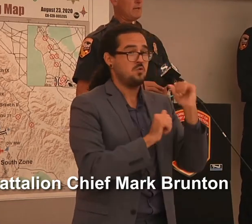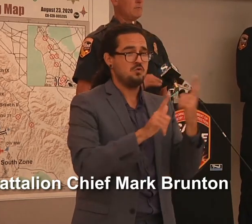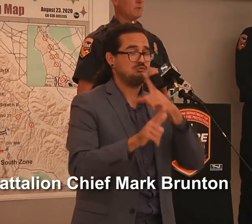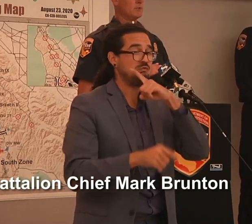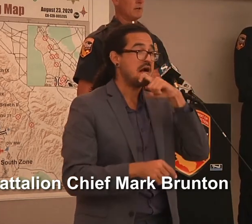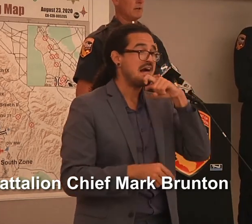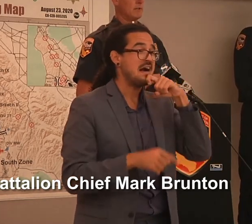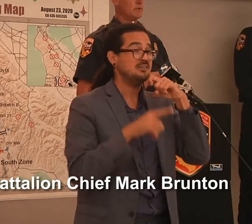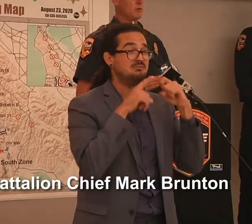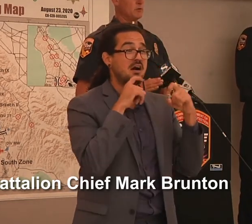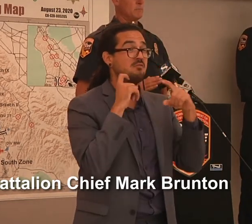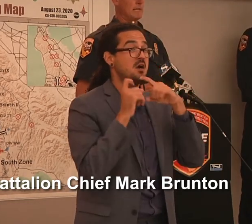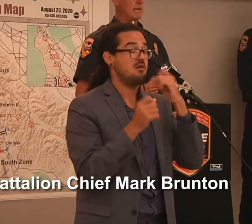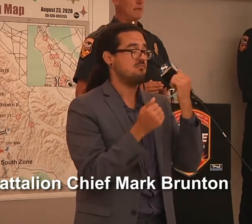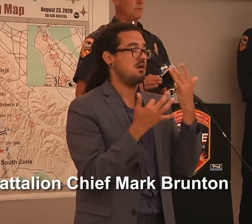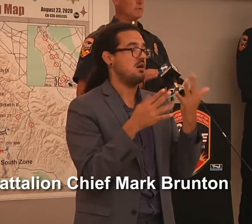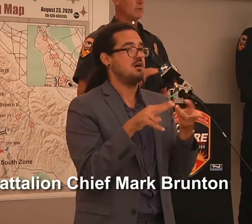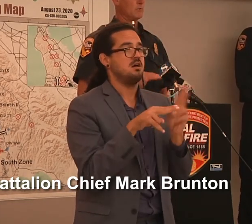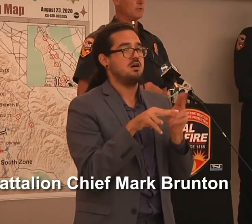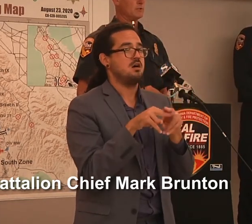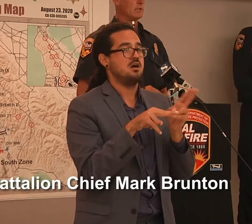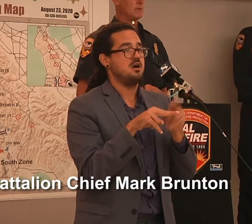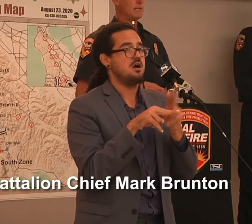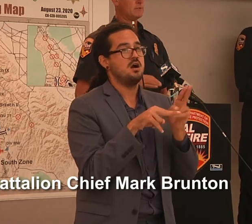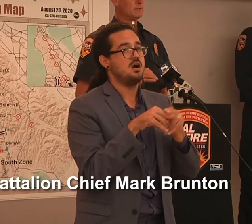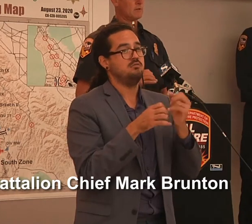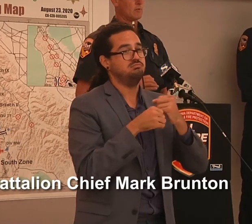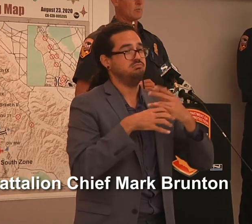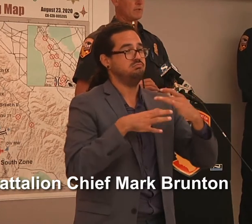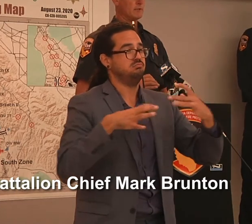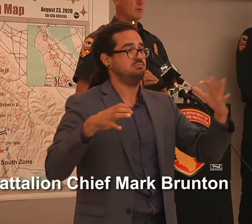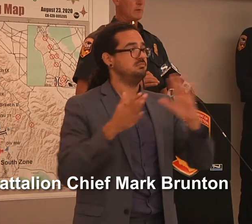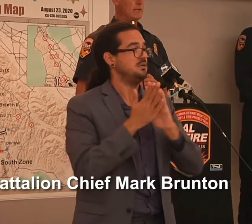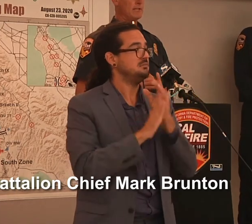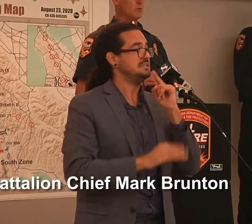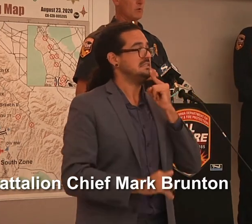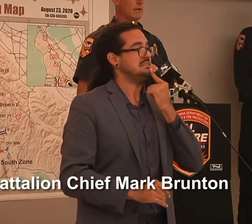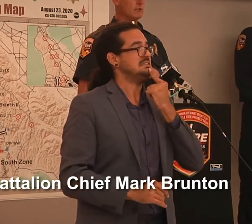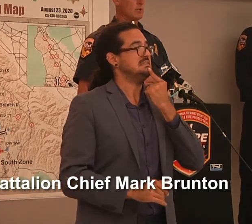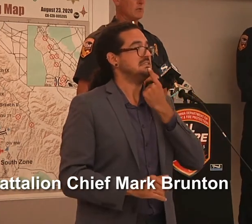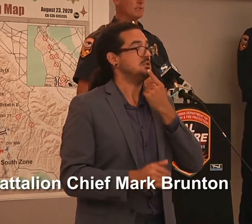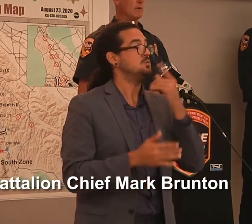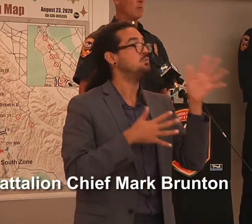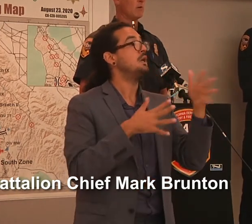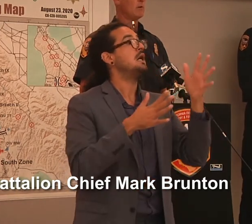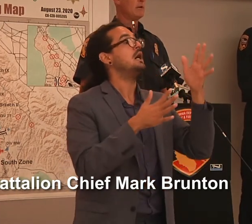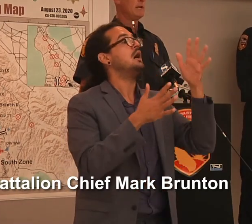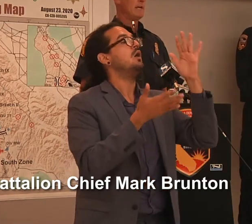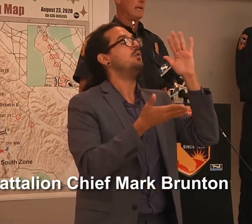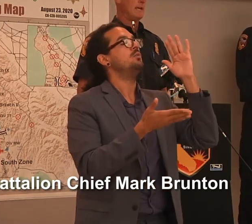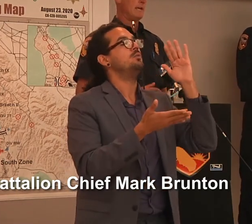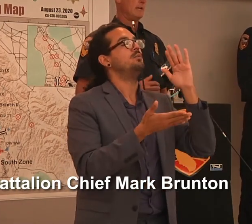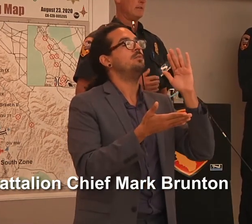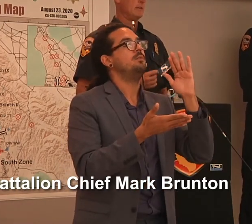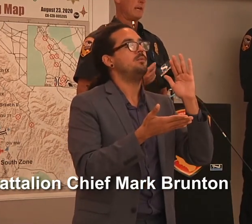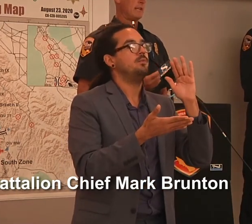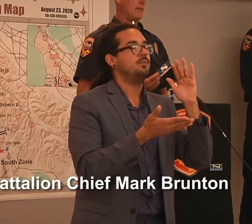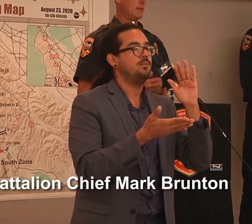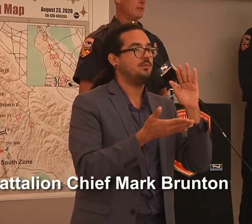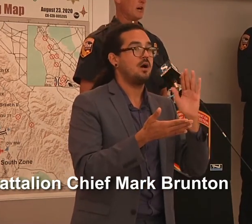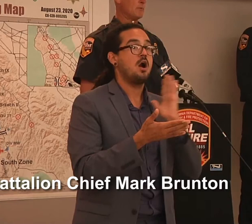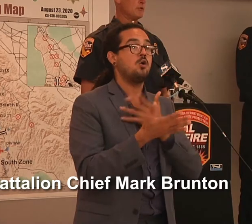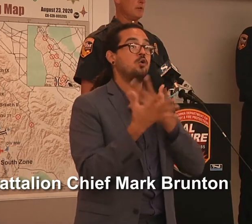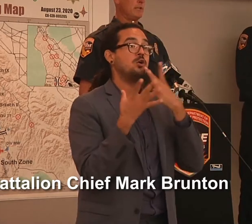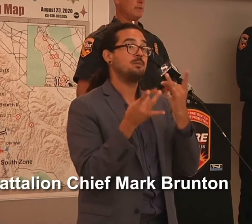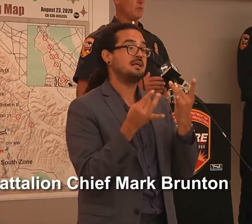the end of the week, we saw some of those mitigate. We saw the winds decrease. Our relative humidities weren't as low as they were, and that